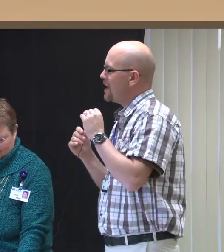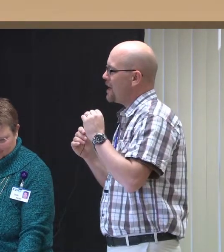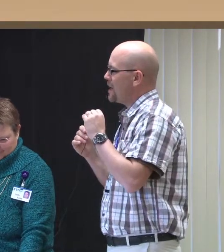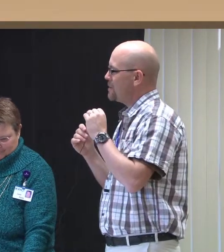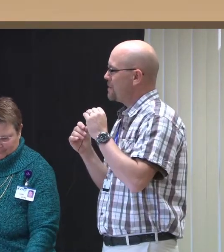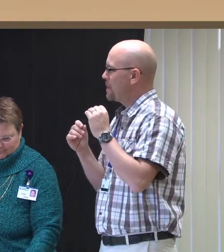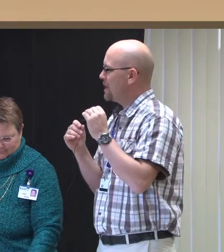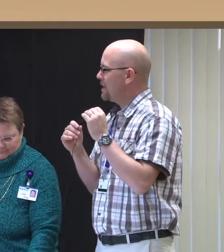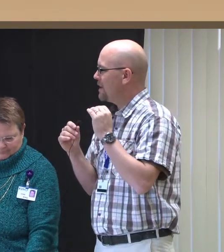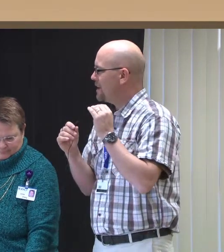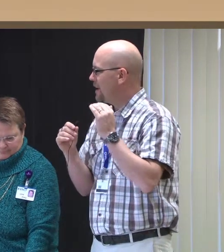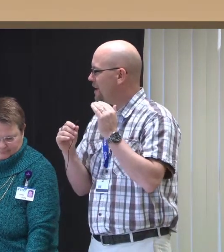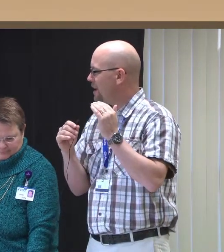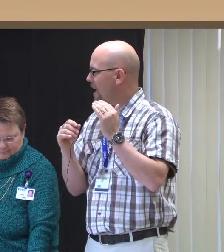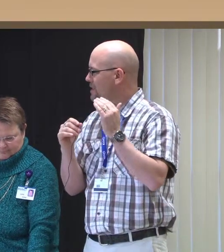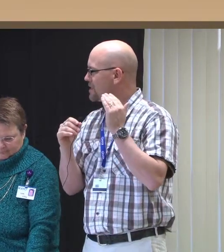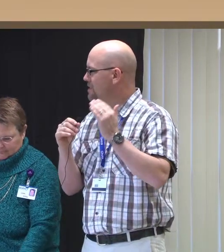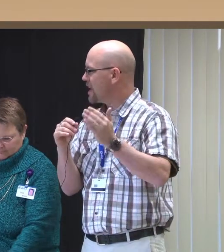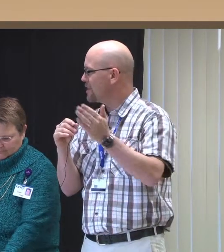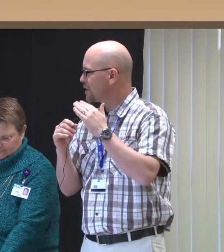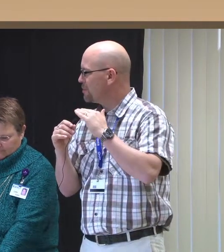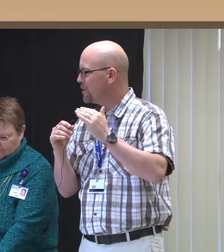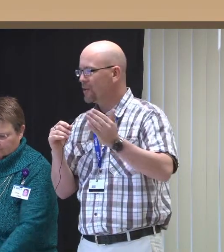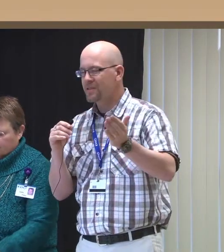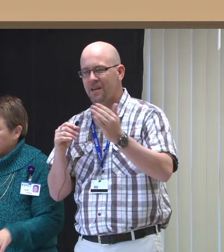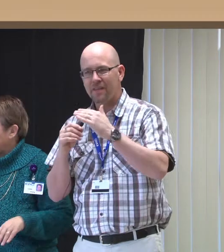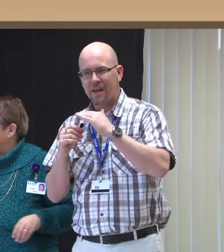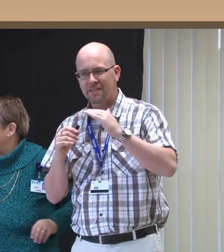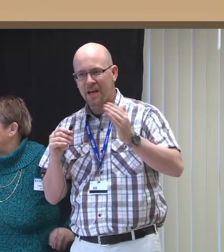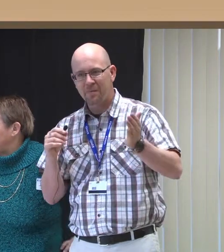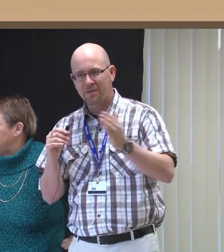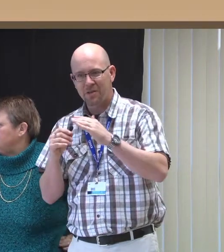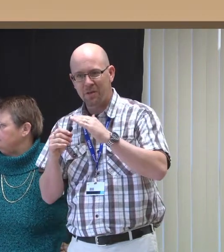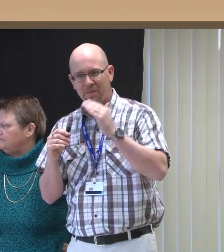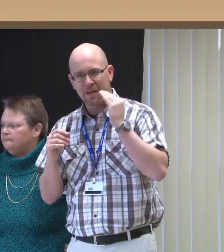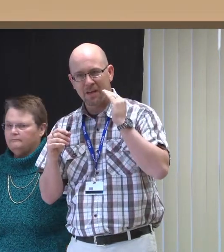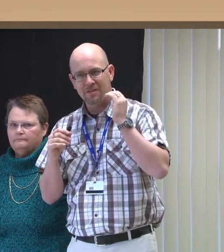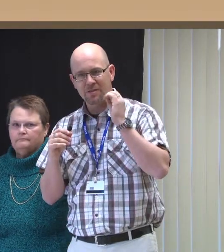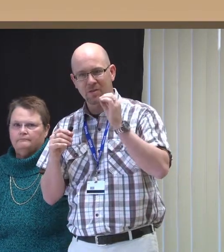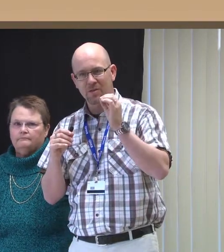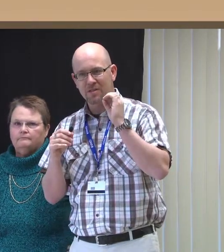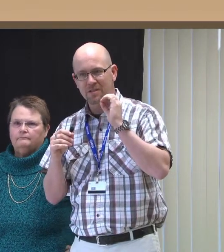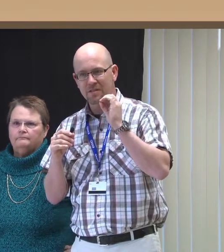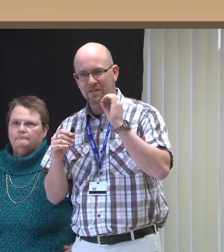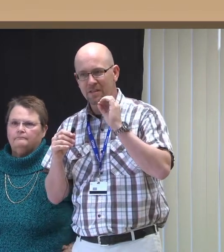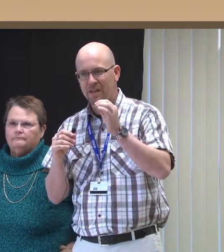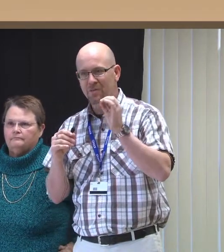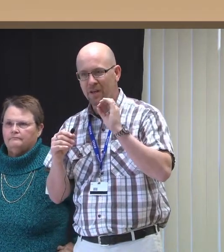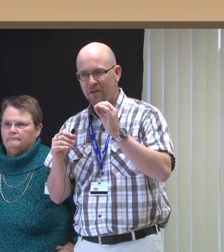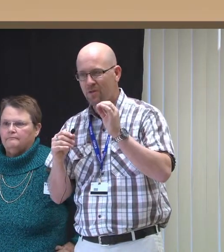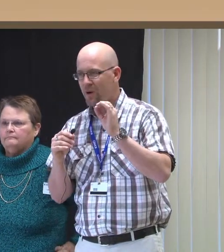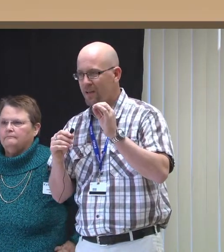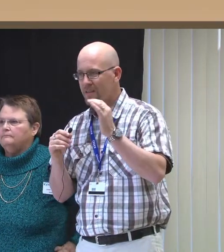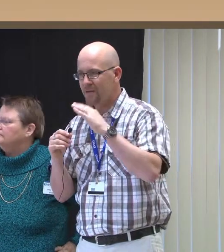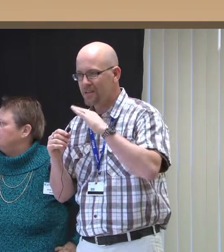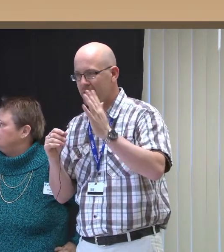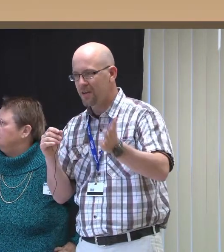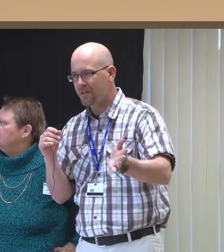um, as it's done in the computer, it's not that time consuming because you just select what you want and the rest of it all